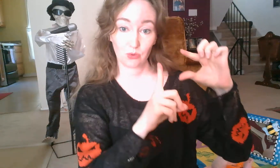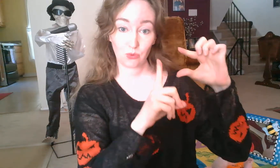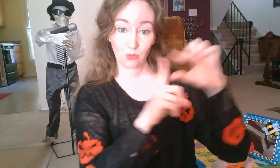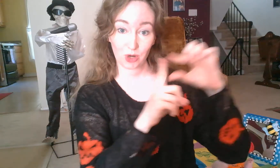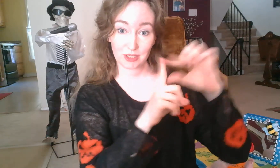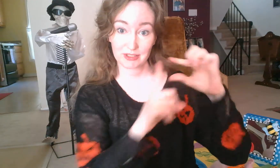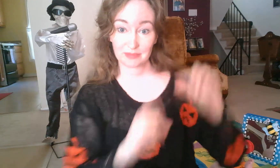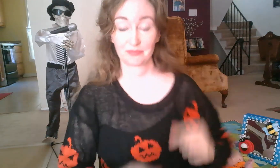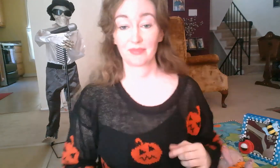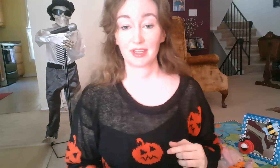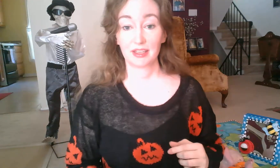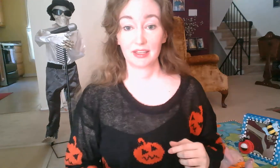words.